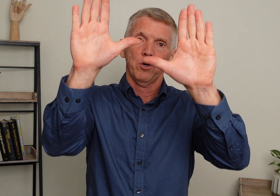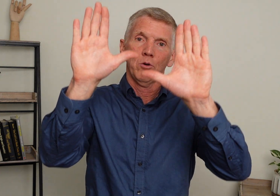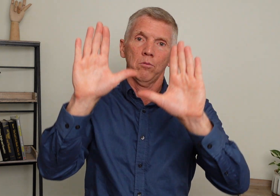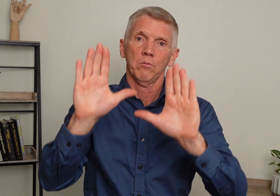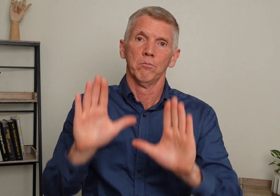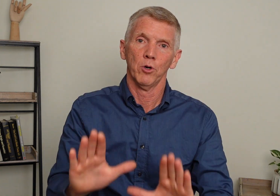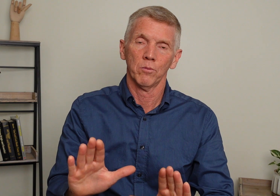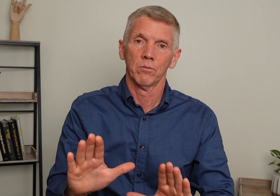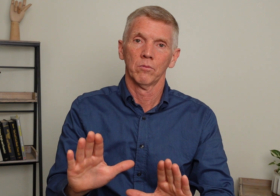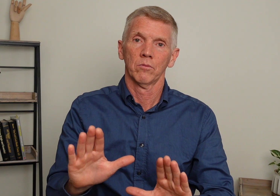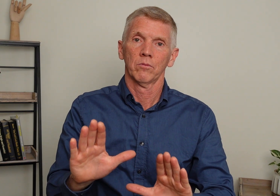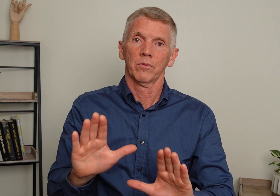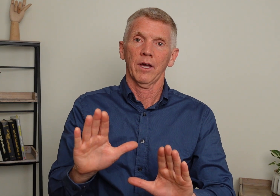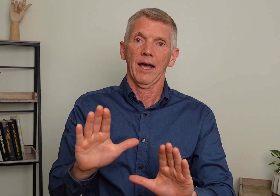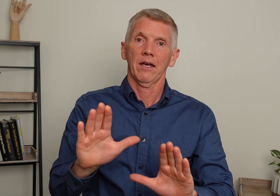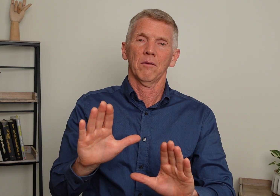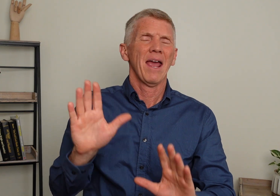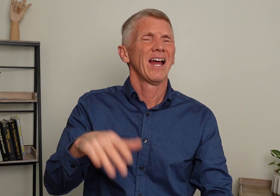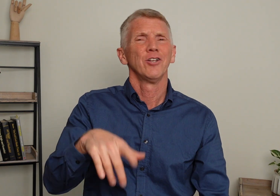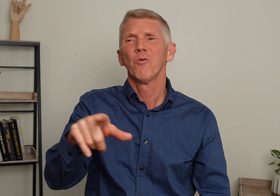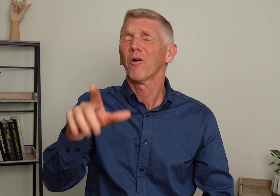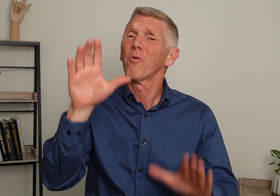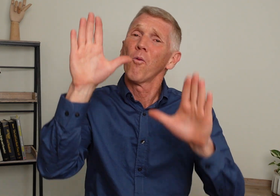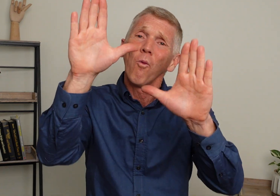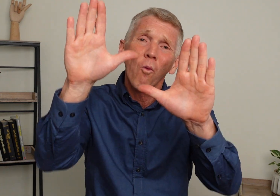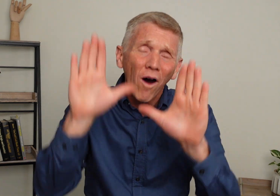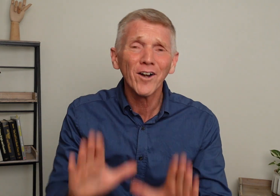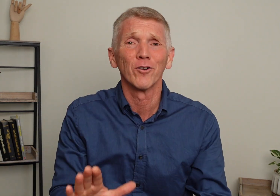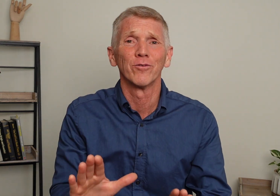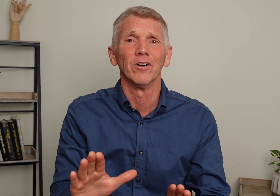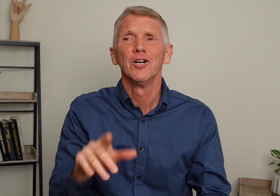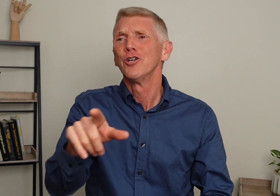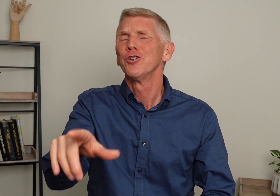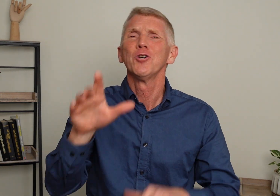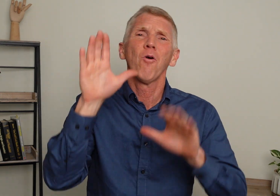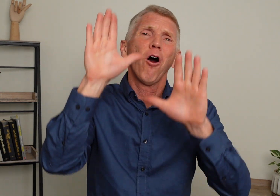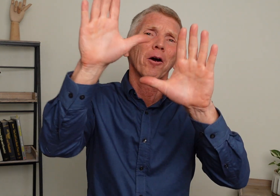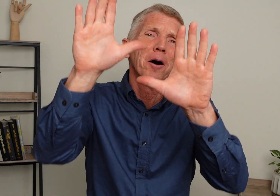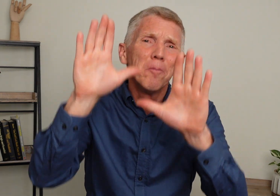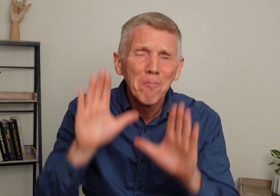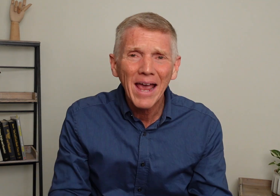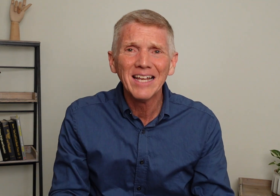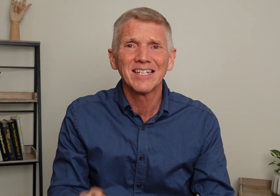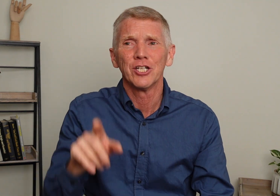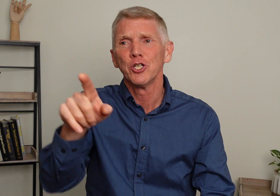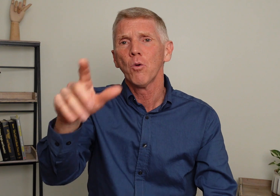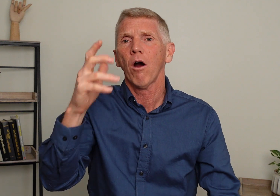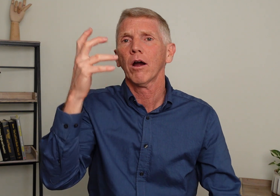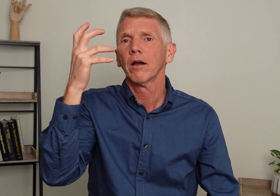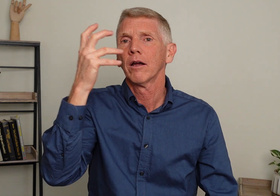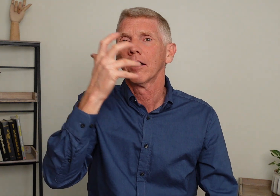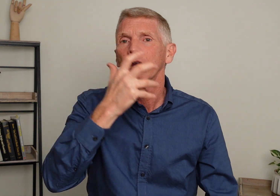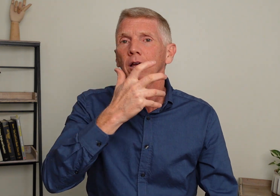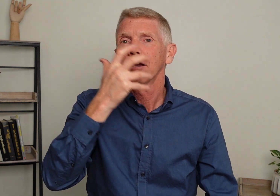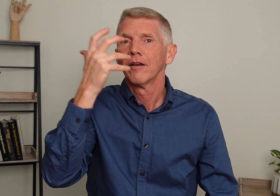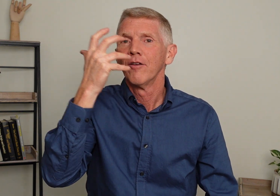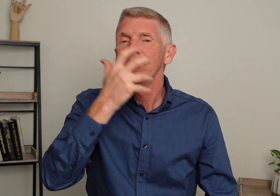Boom, boom. Okay, man, you are wonderful. You are amazing. You are, this